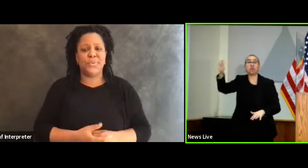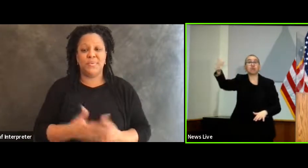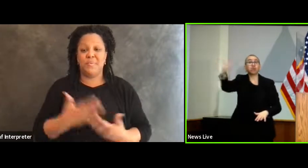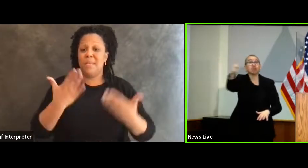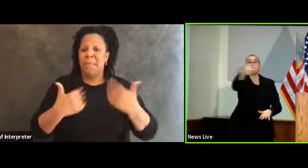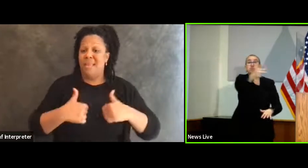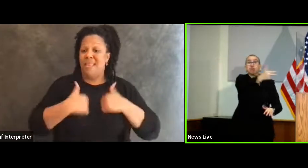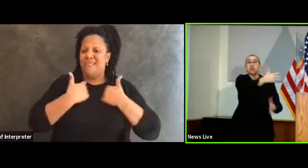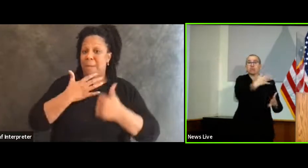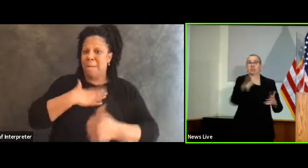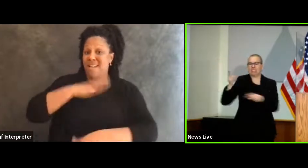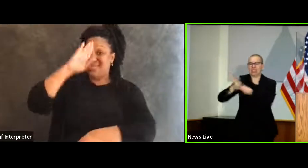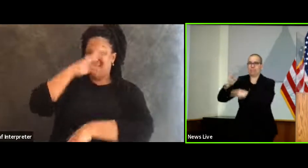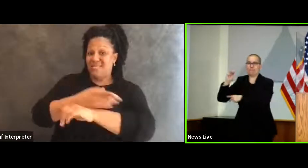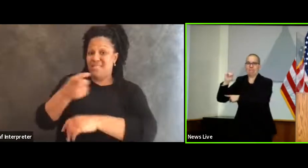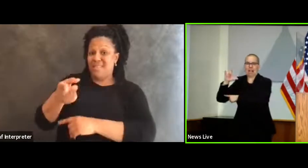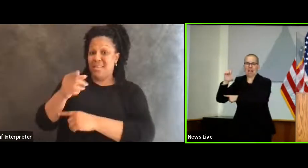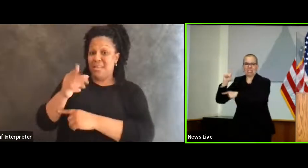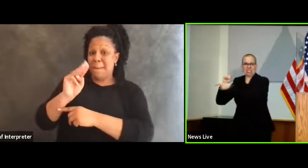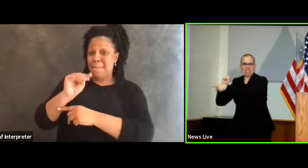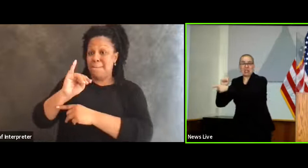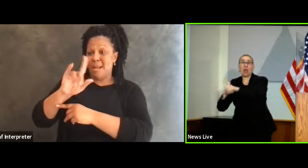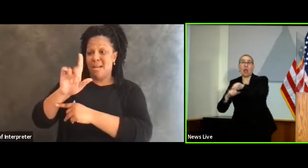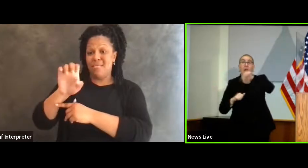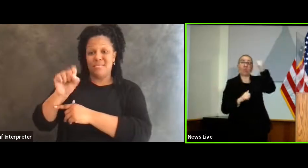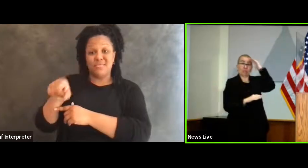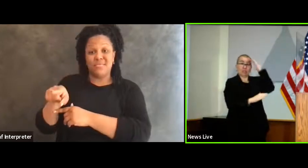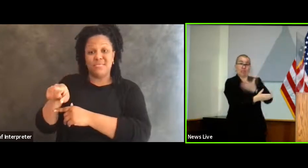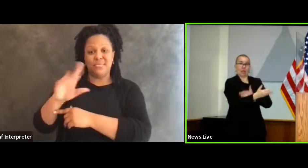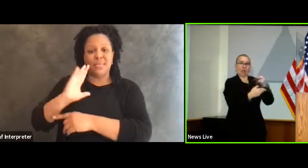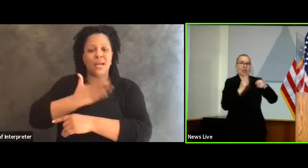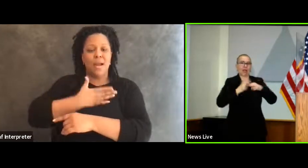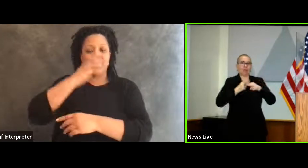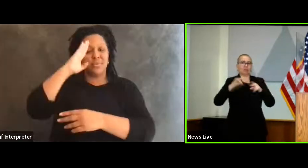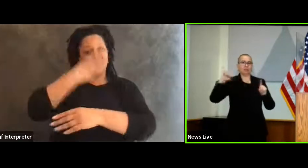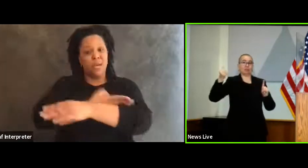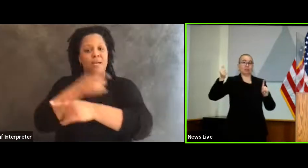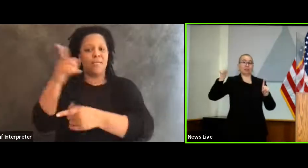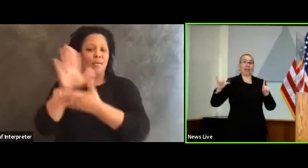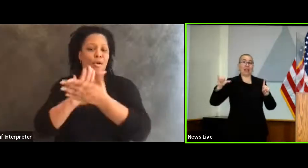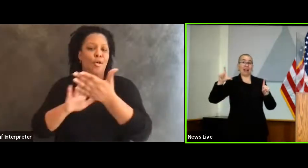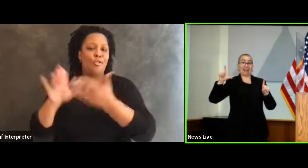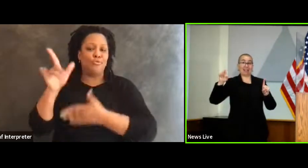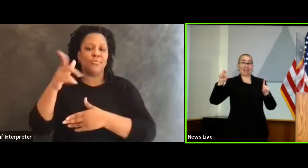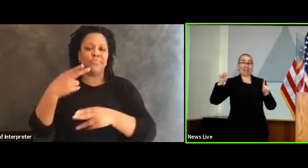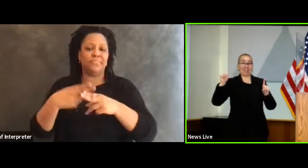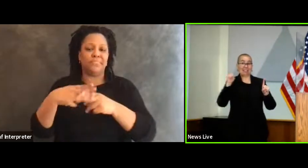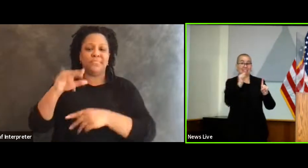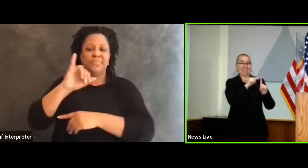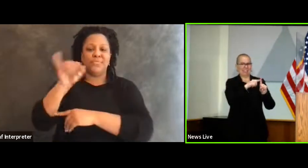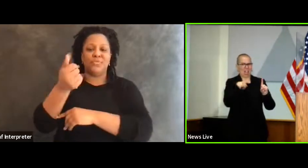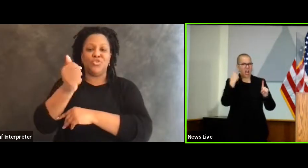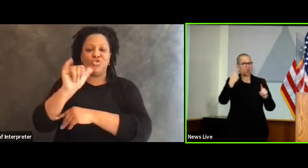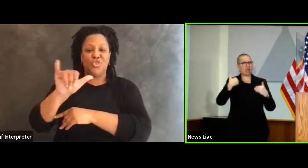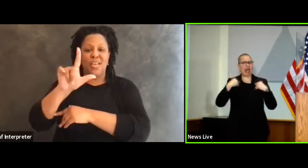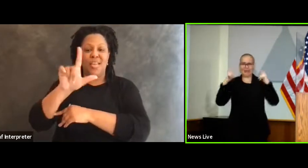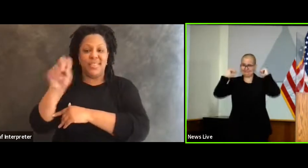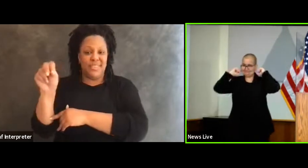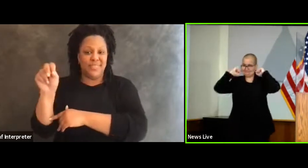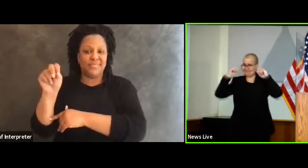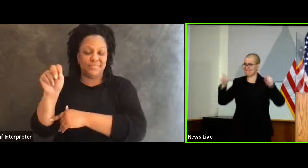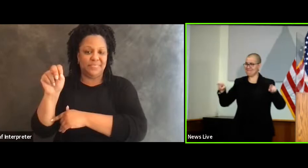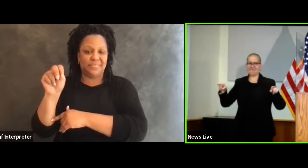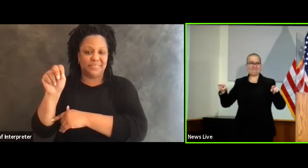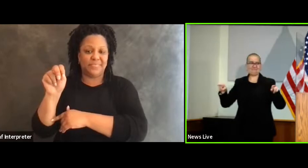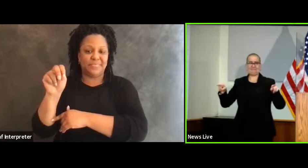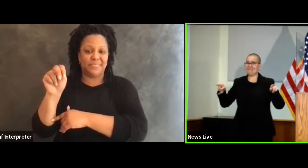lives of Jalen is my other son's name, who is in Colorado, will never ever get a chance to live out their